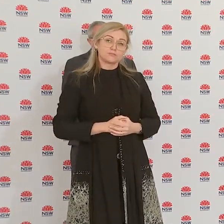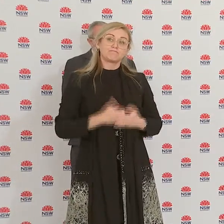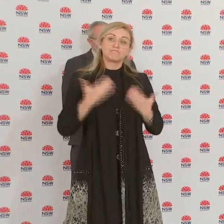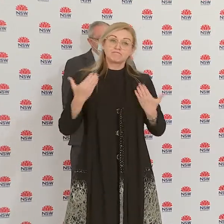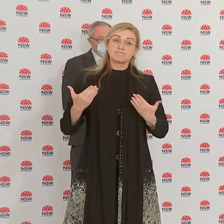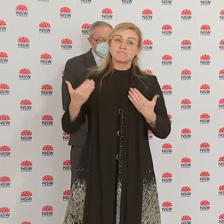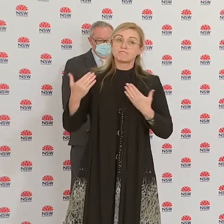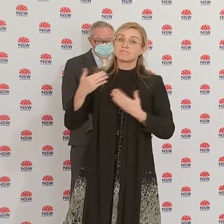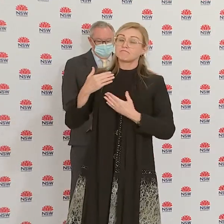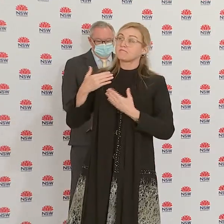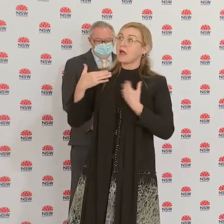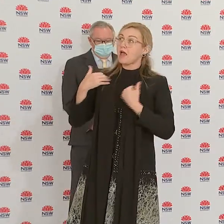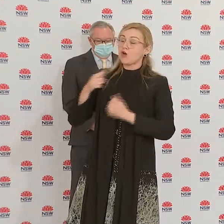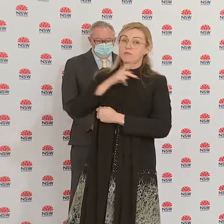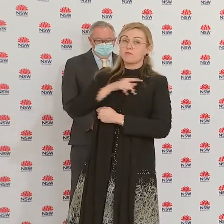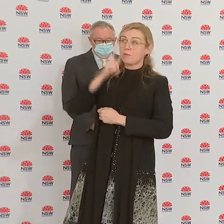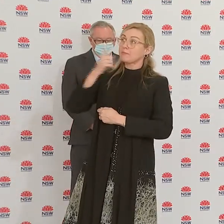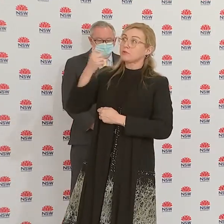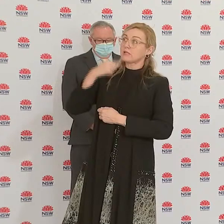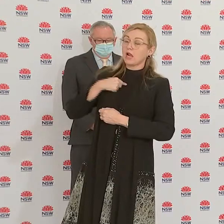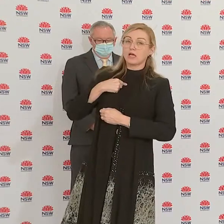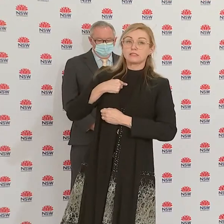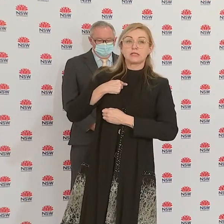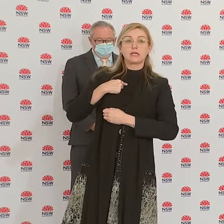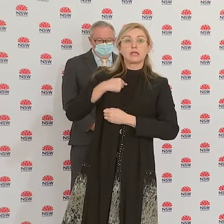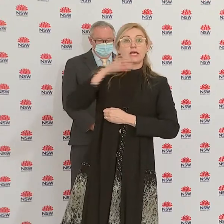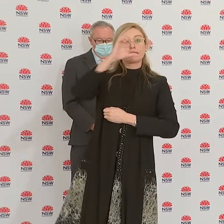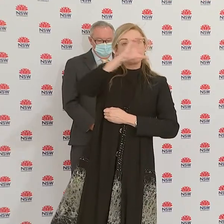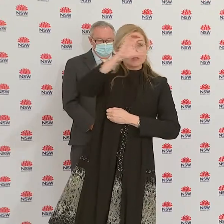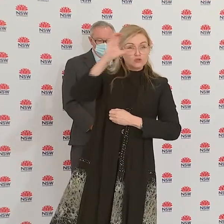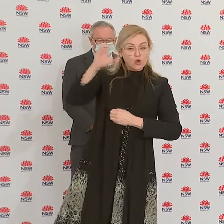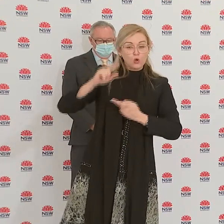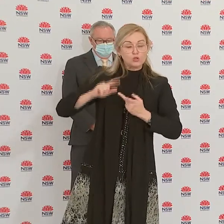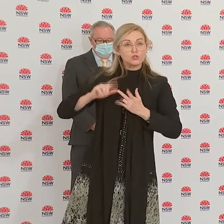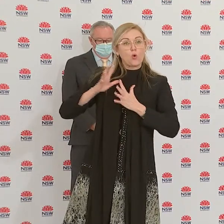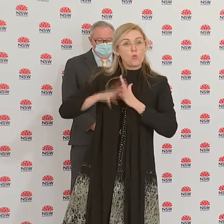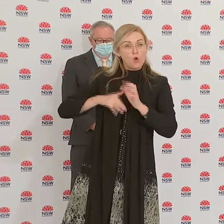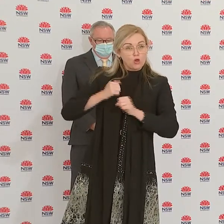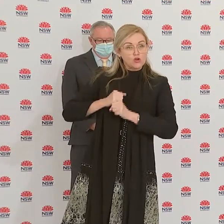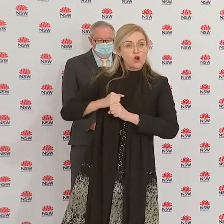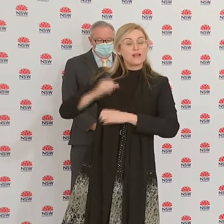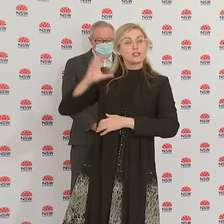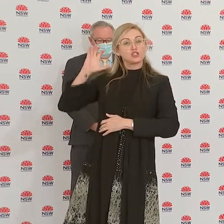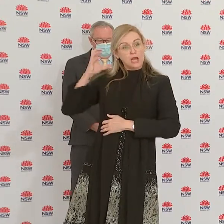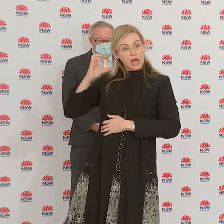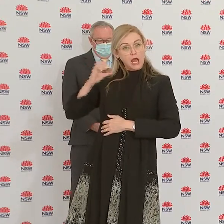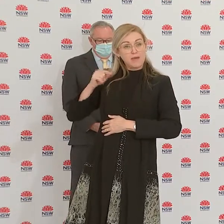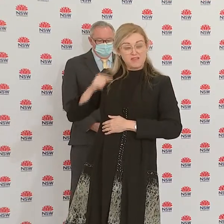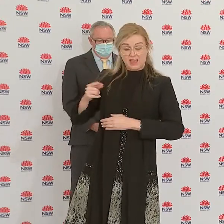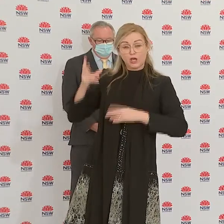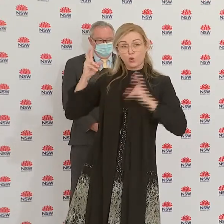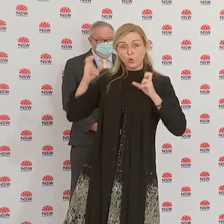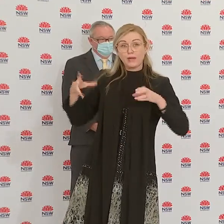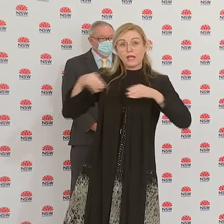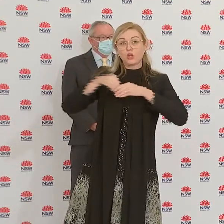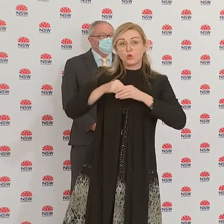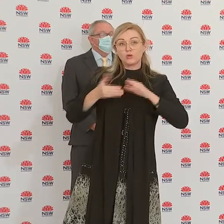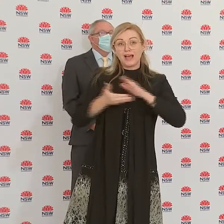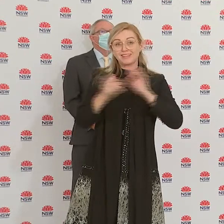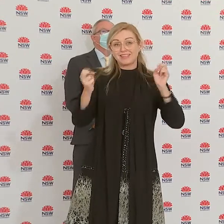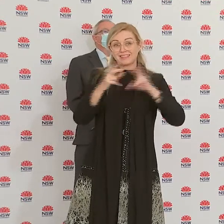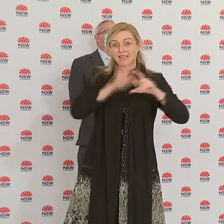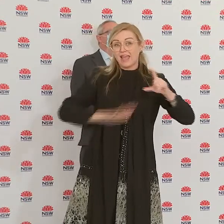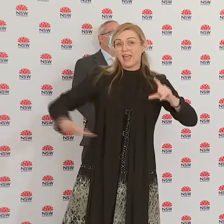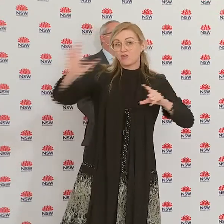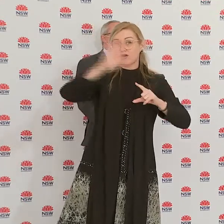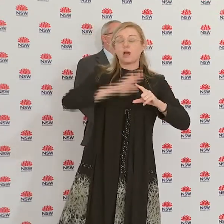us that the Central Coast, Shellharbour and Wollongong are able to be treated as regional New South Wales, we will take that advice. Now, it's very positive that